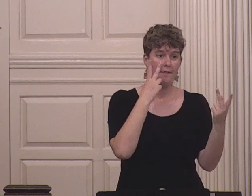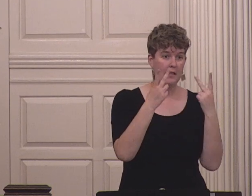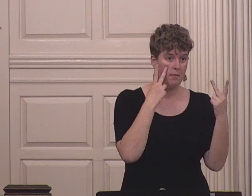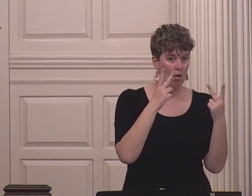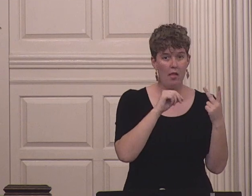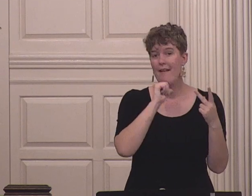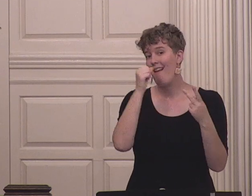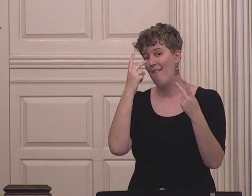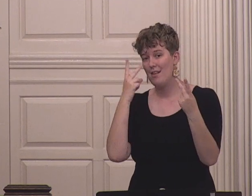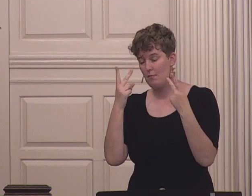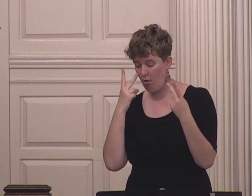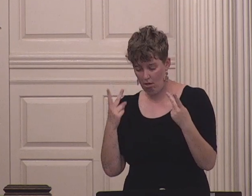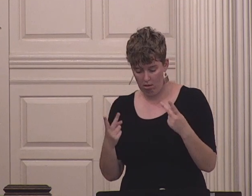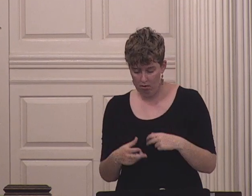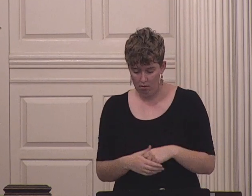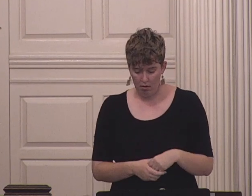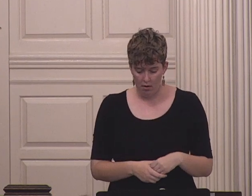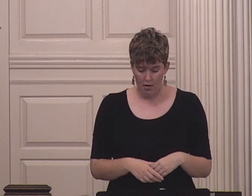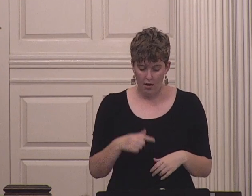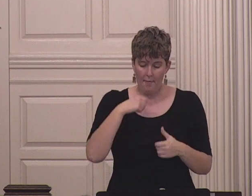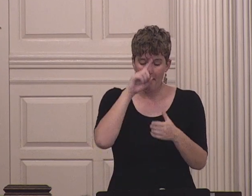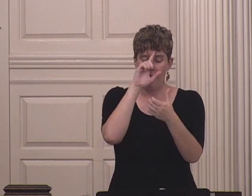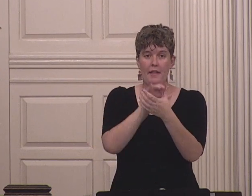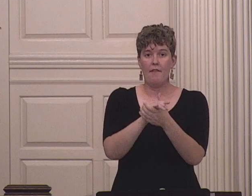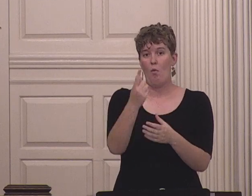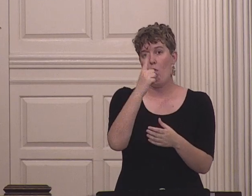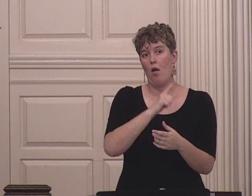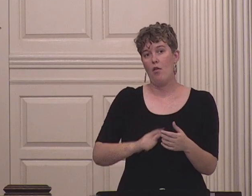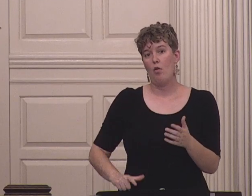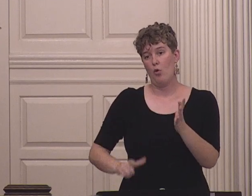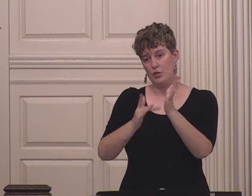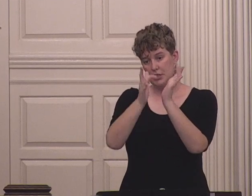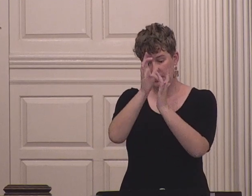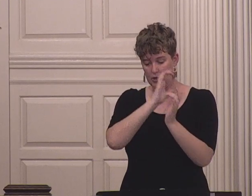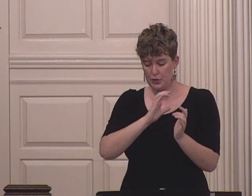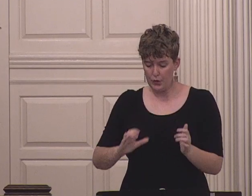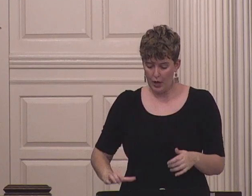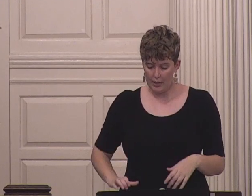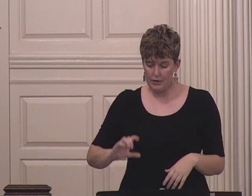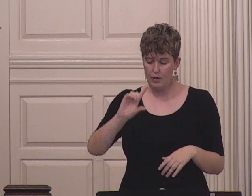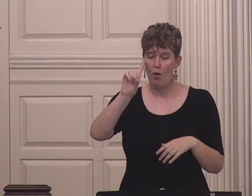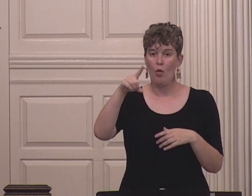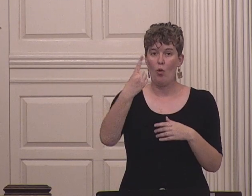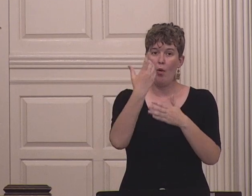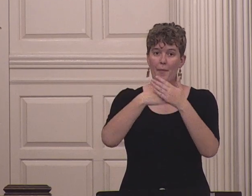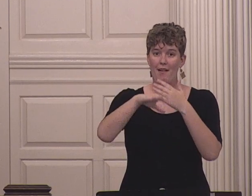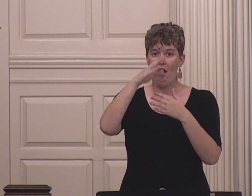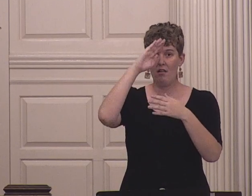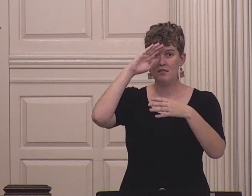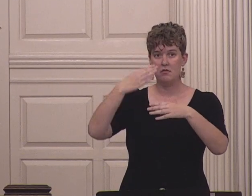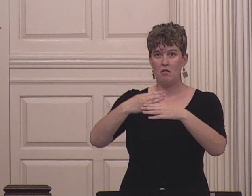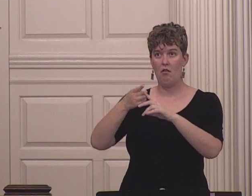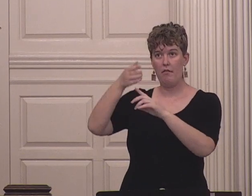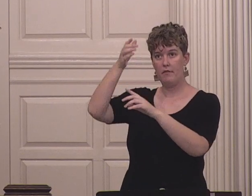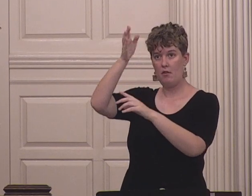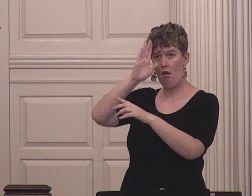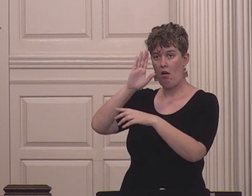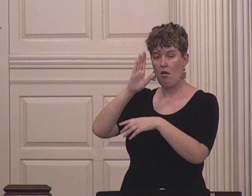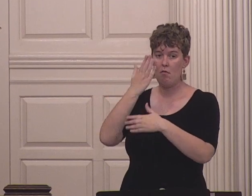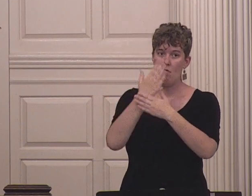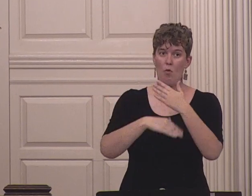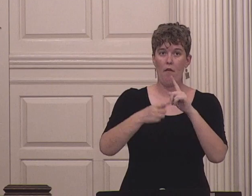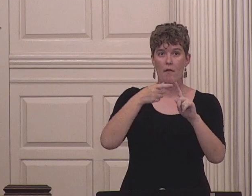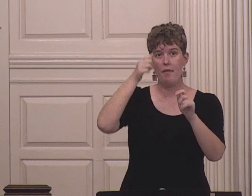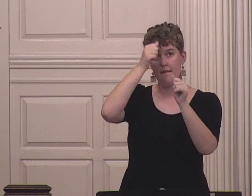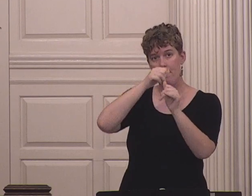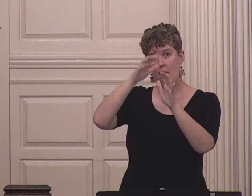and invisible. I believe in one Lord Jesus Christ, the only begotten Son of God, born of the